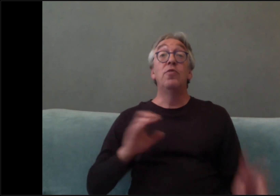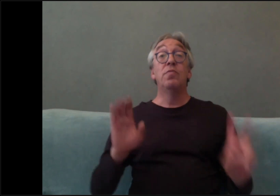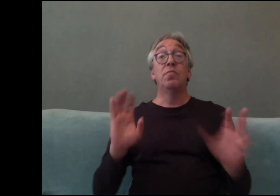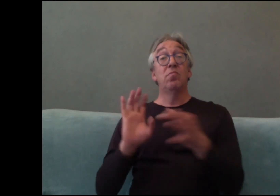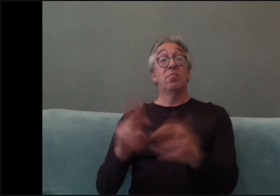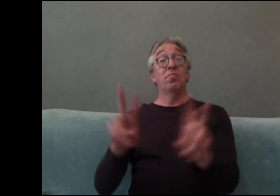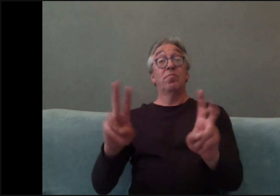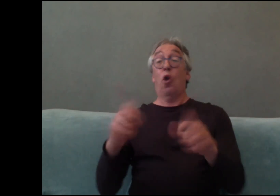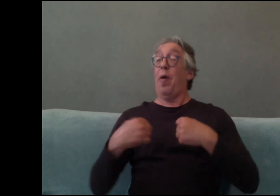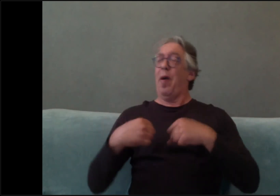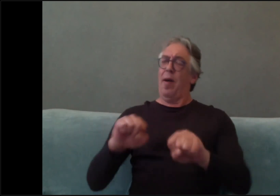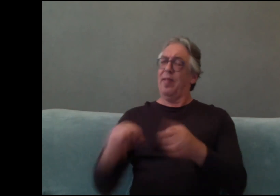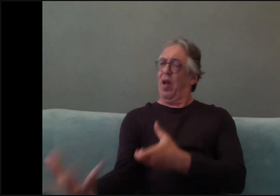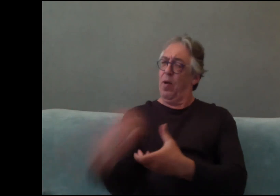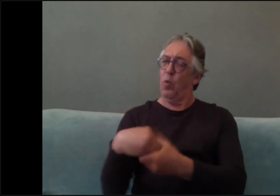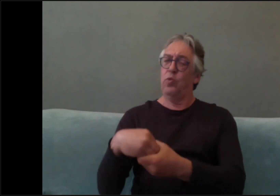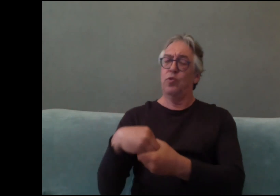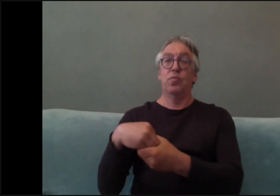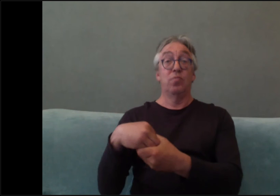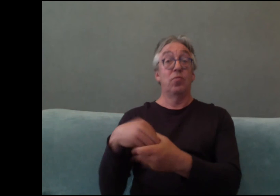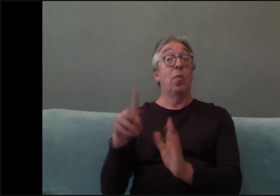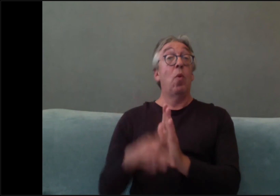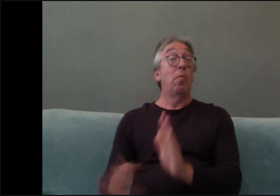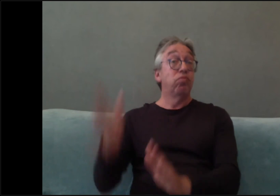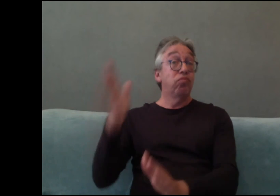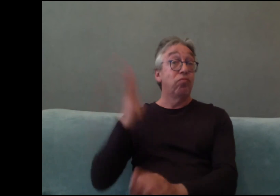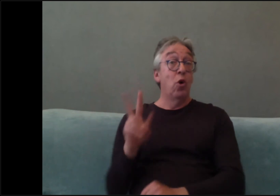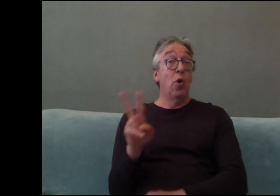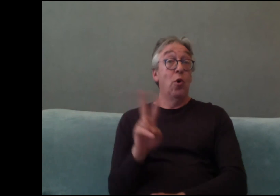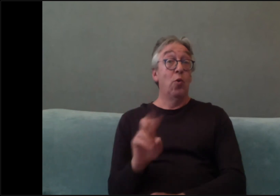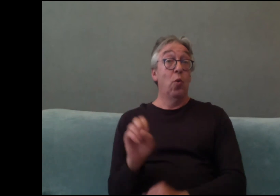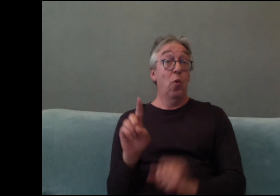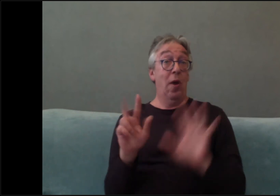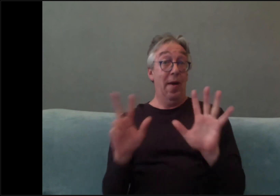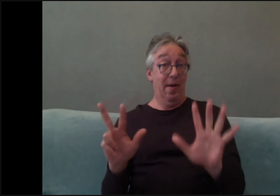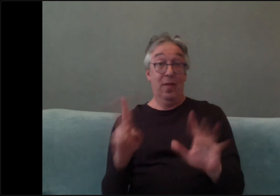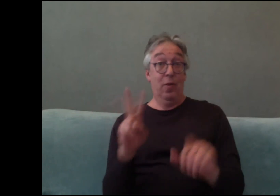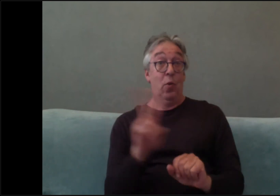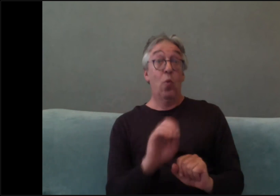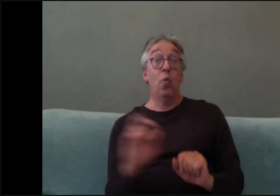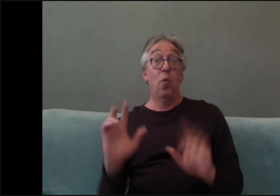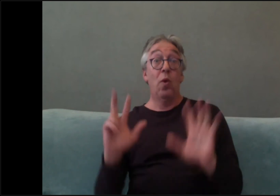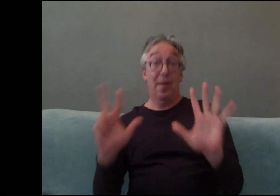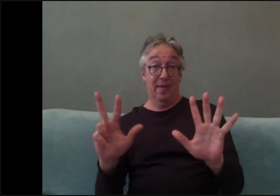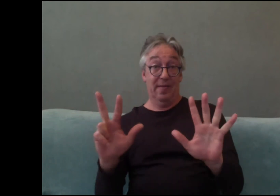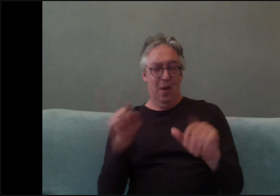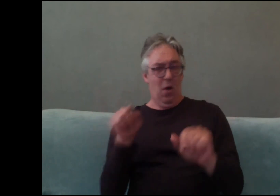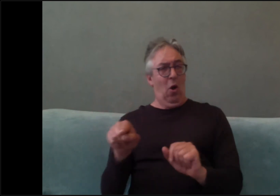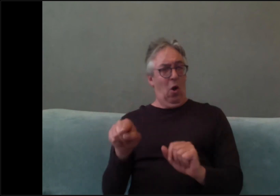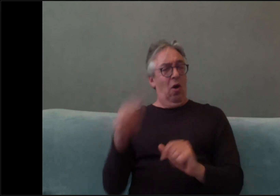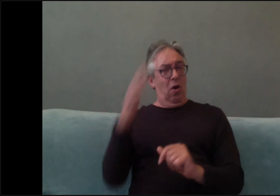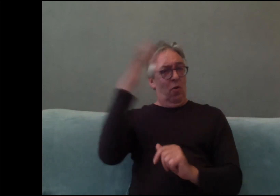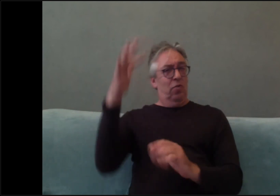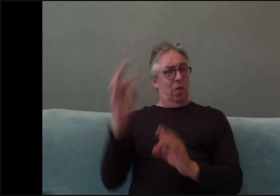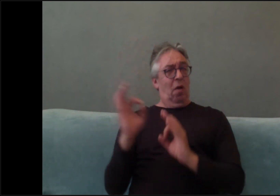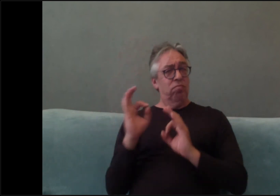2008. It's an integrated approach, which is still really important because it puts increased